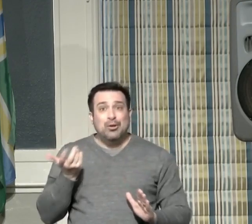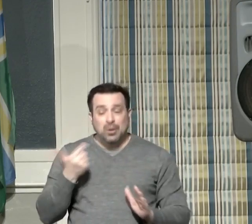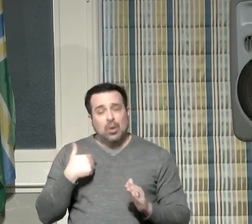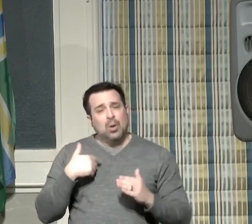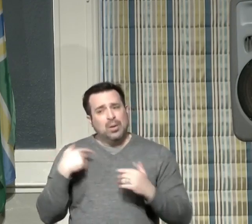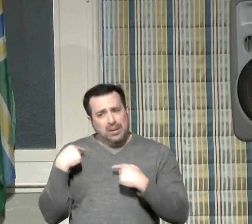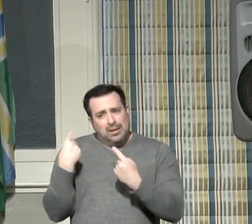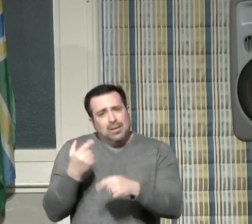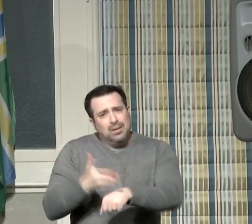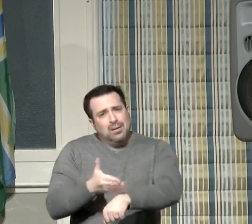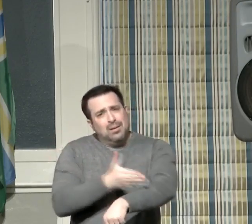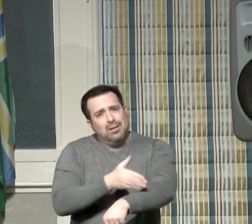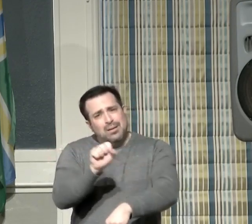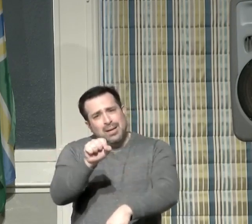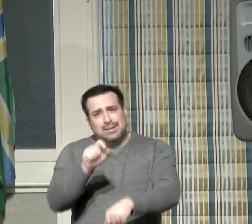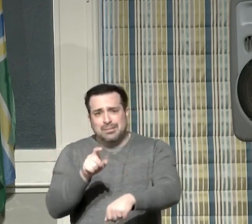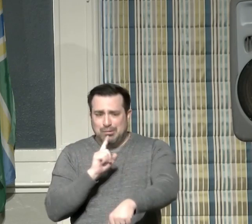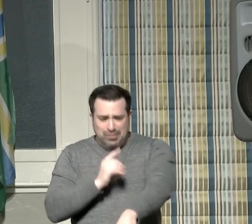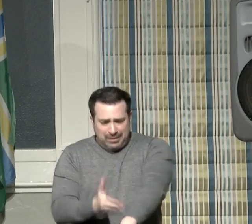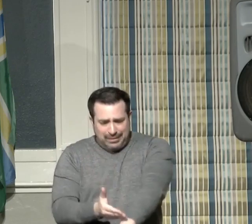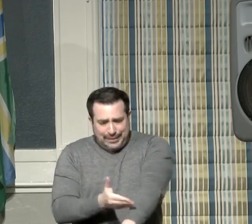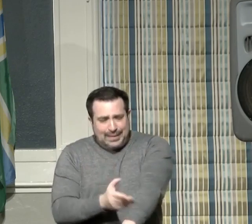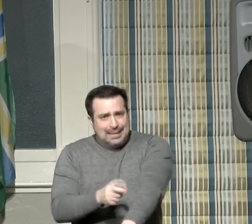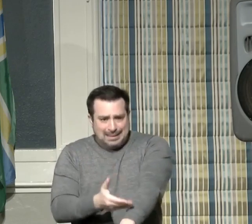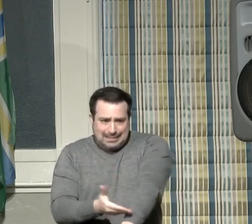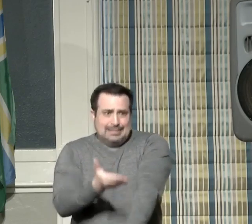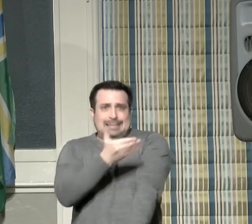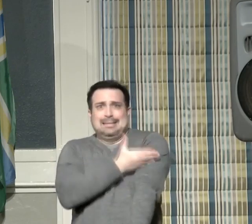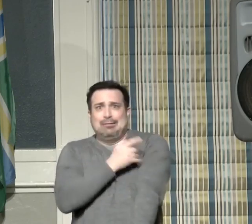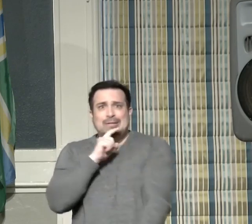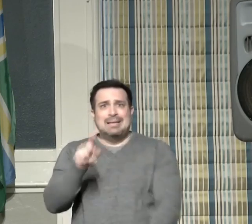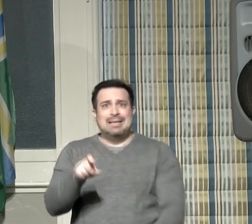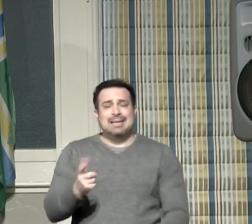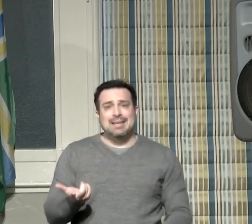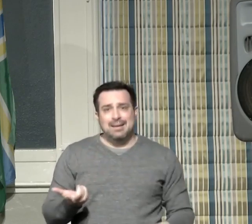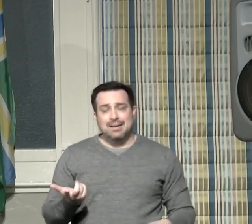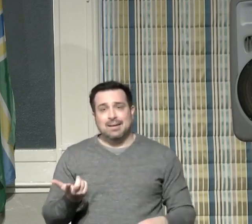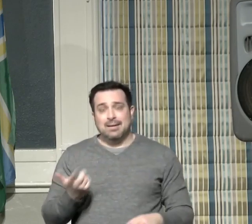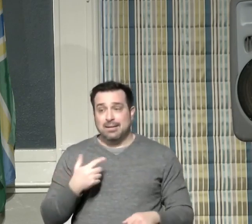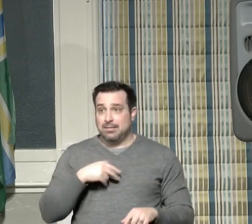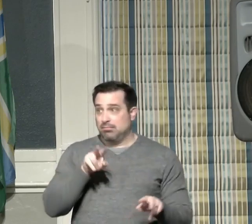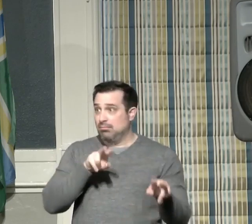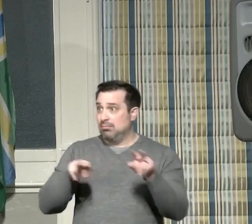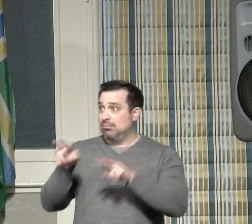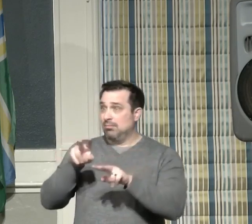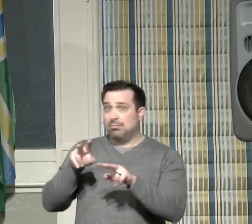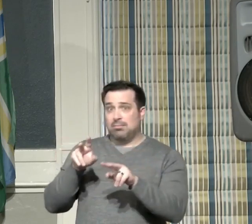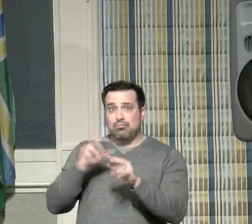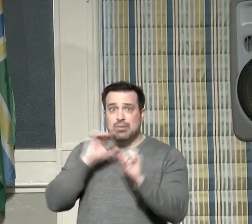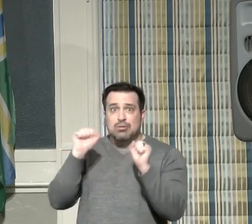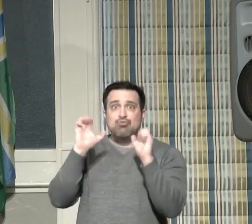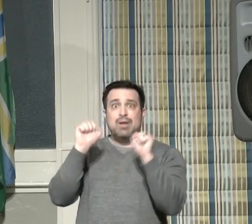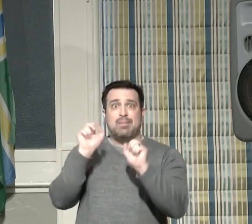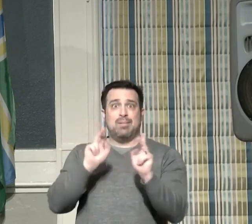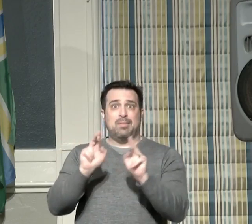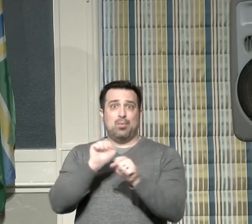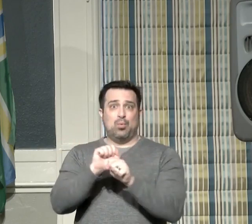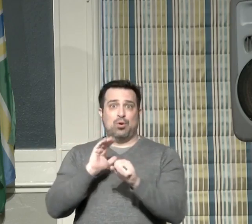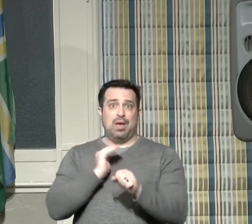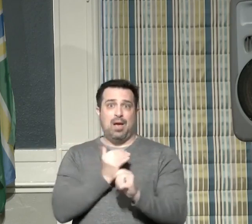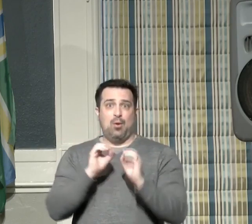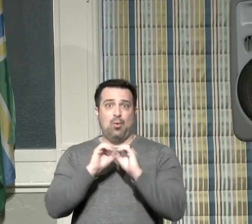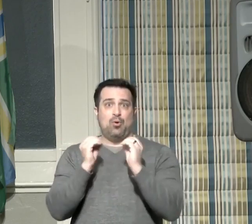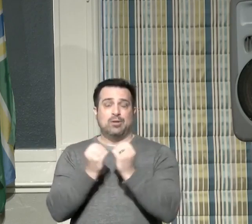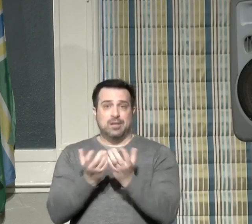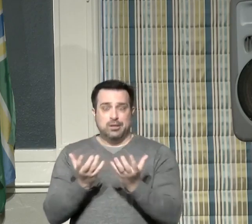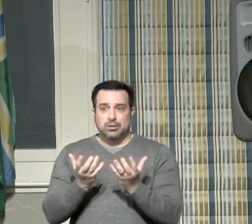much more to do. And I'm looking forward to the incredible people who work in our organization and the incredible other advocates in